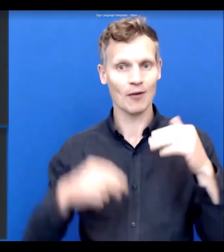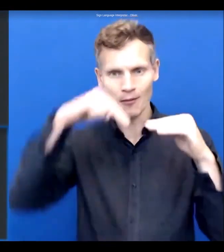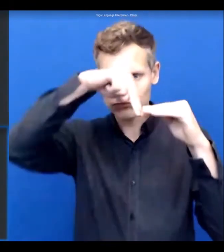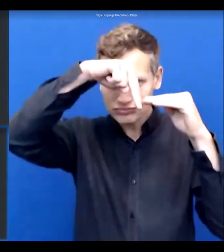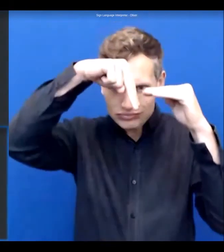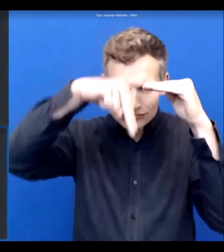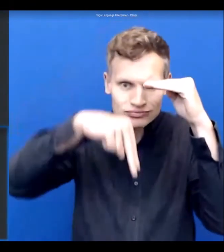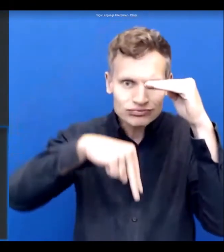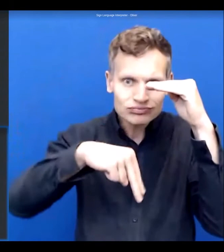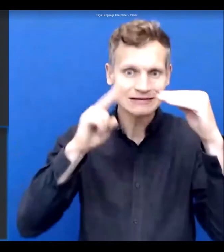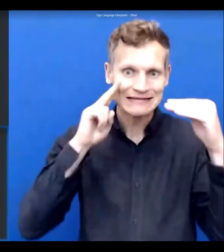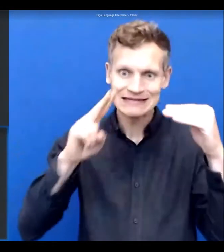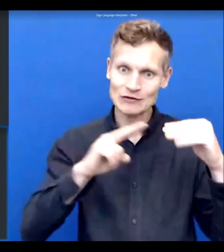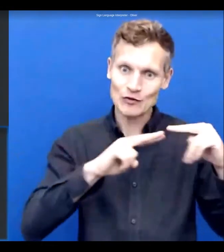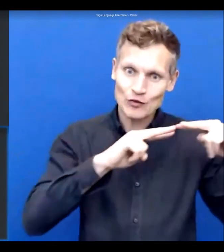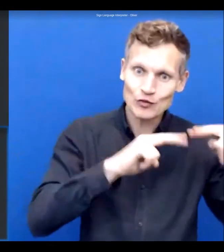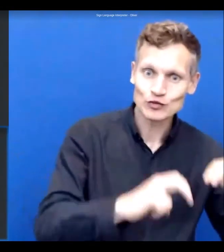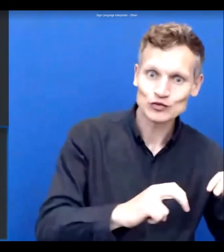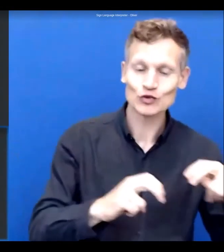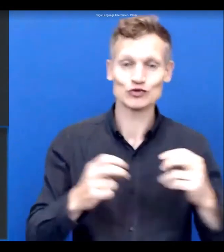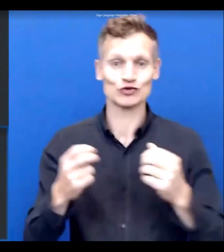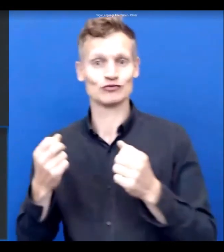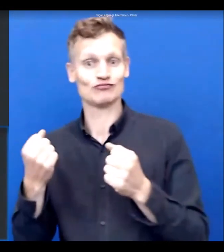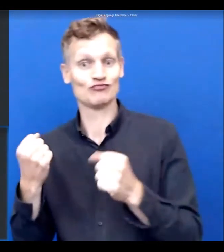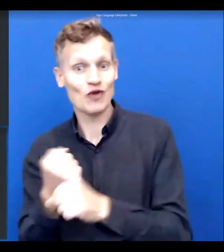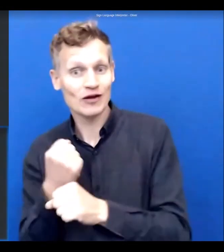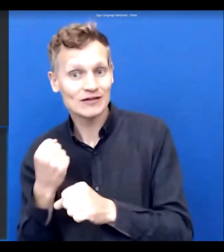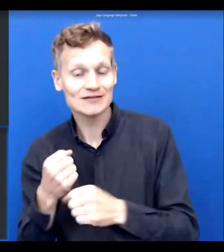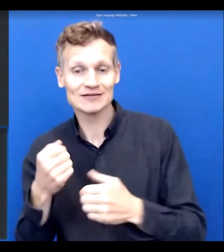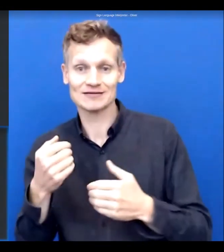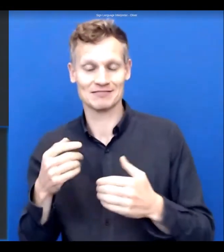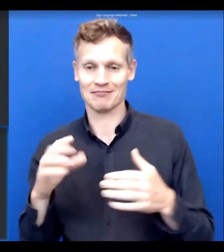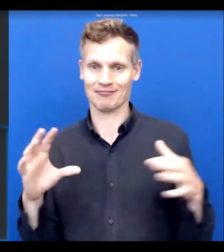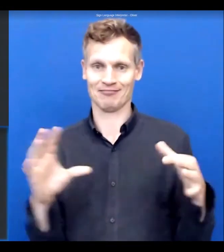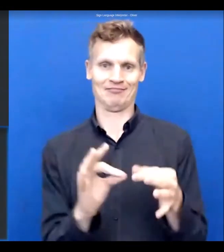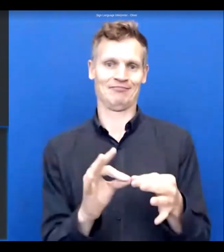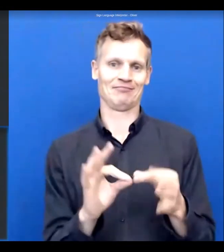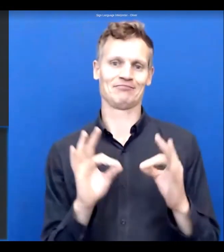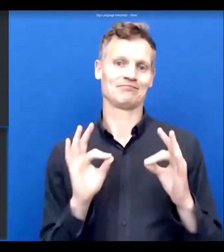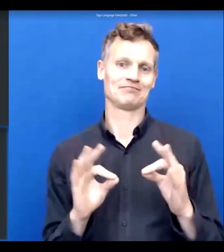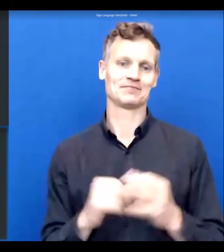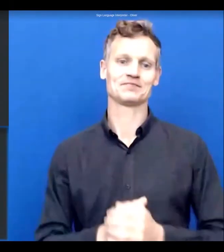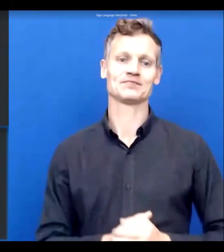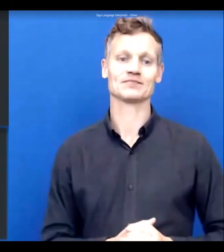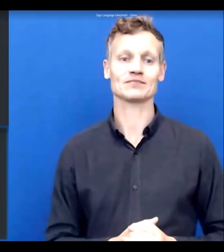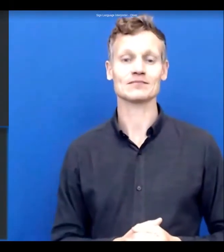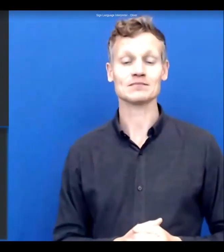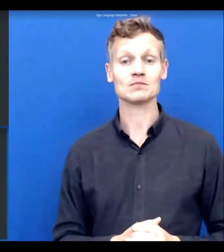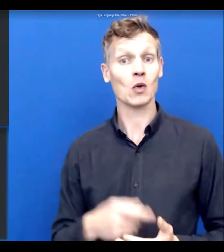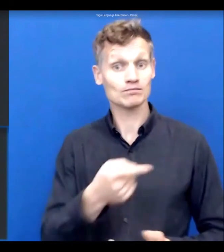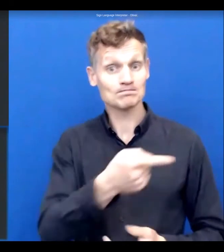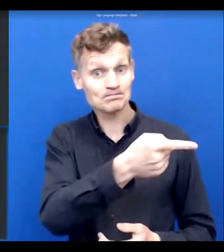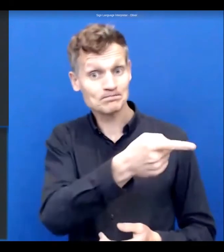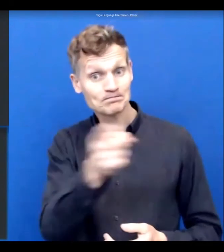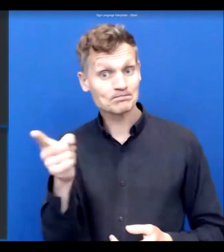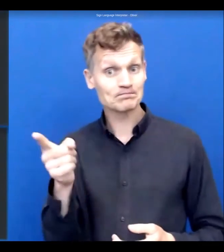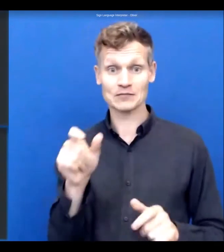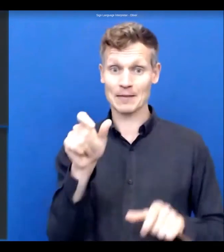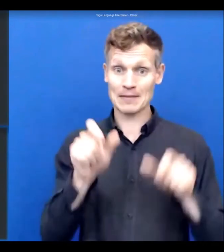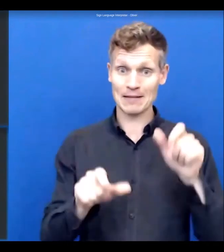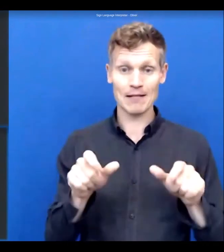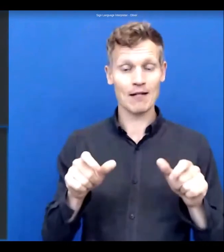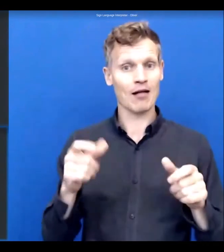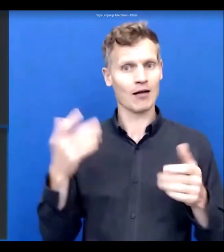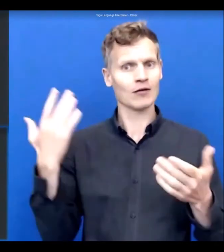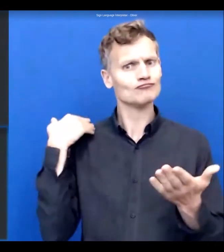research and practice, as you said before. And as the audience had the opportunity to understand in these days of